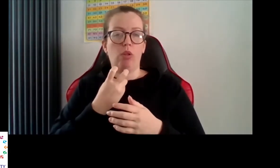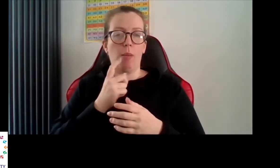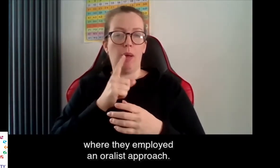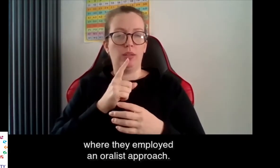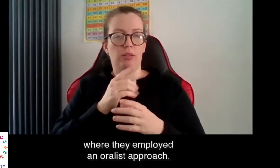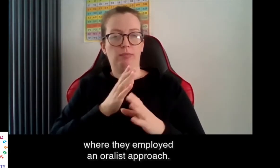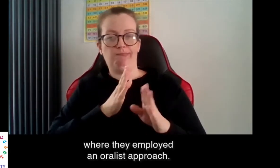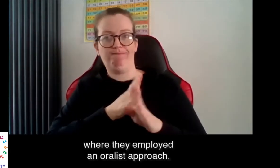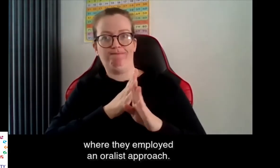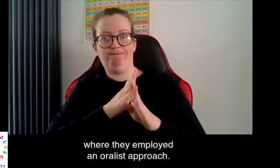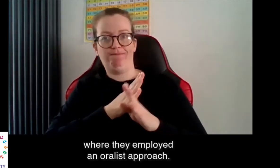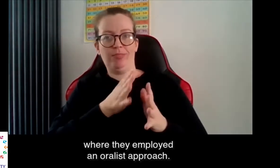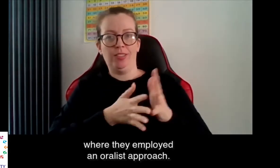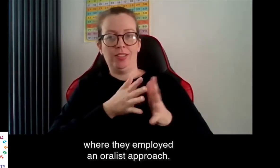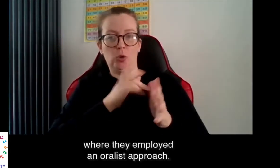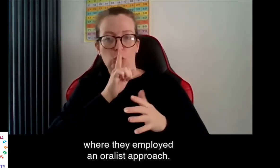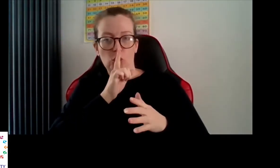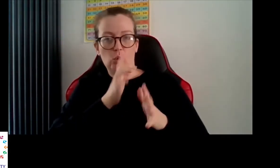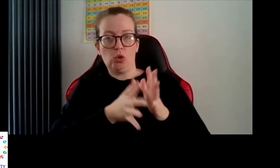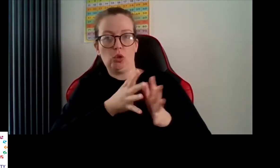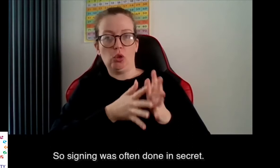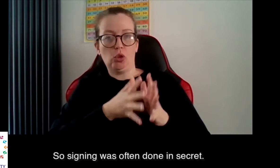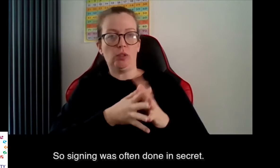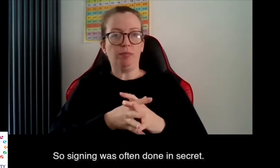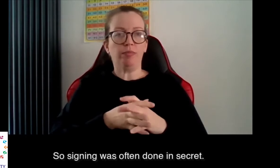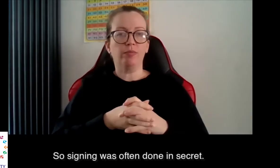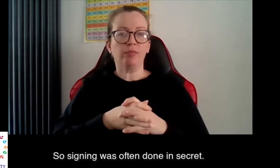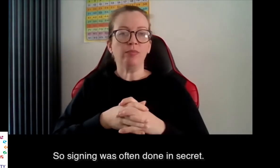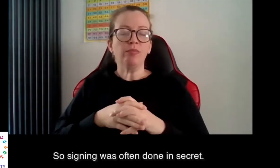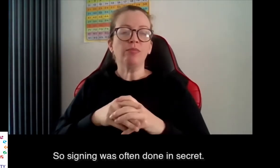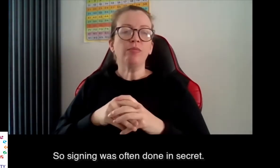where they employed an oralist approach, so signing was often done in secret.